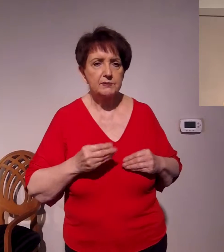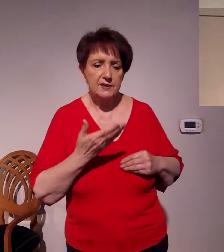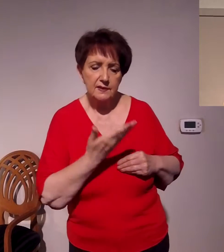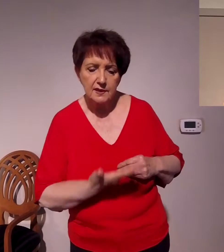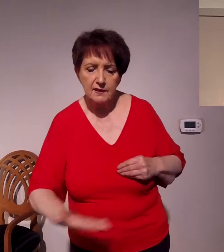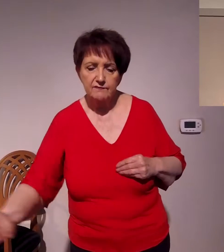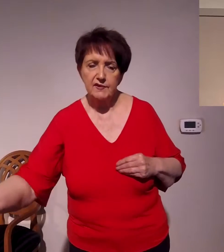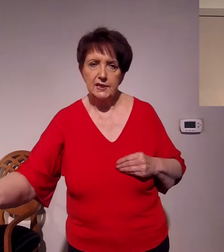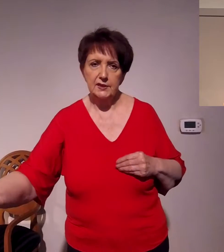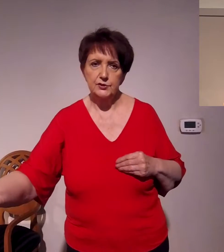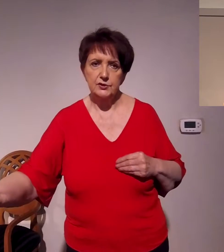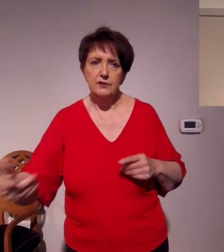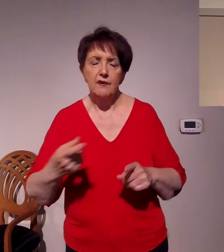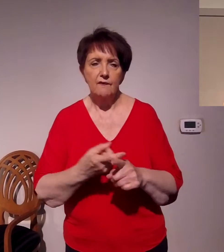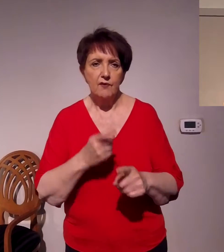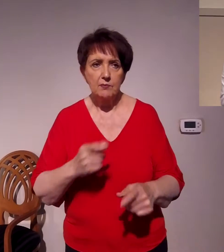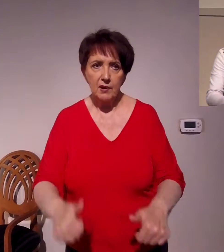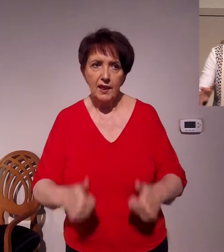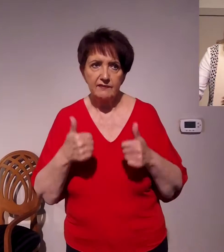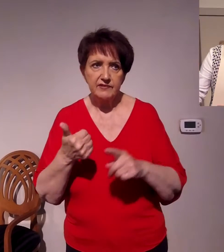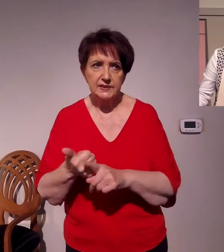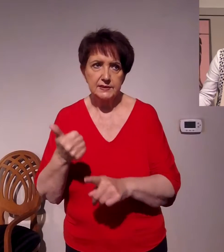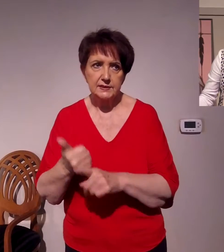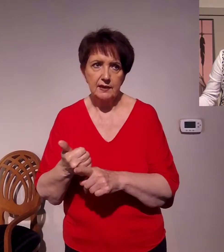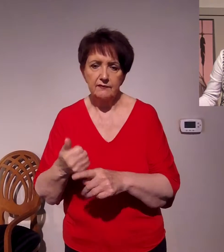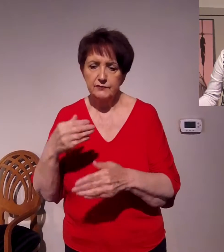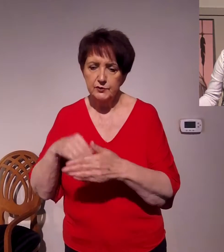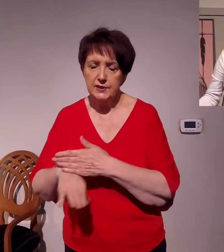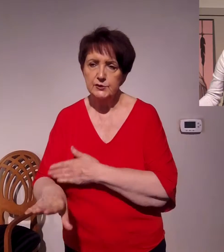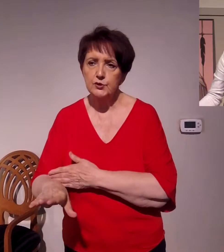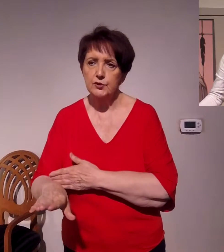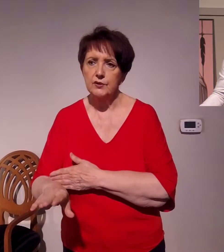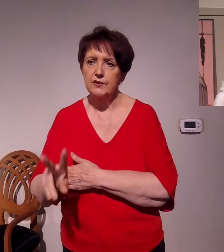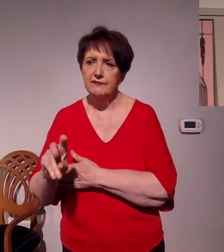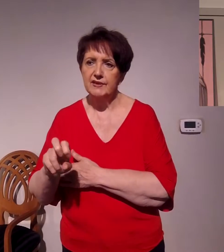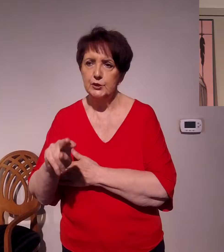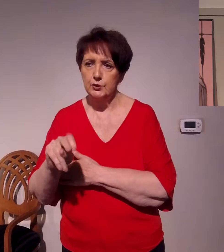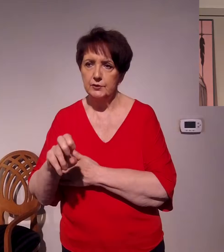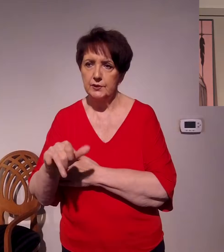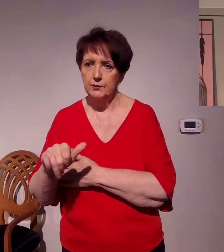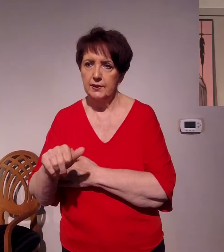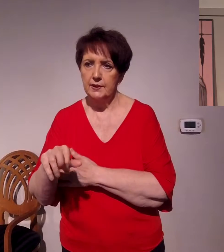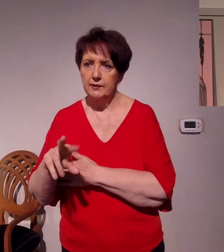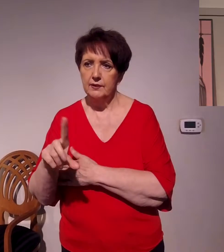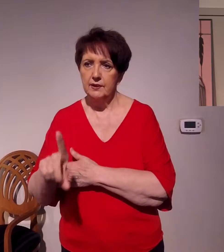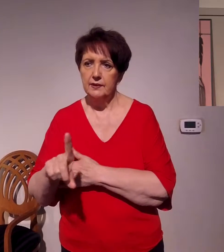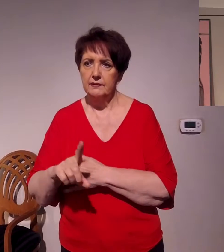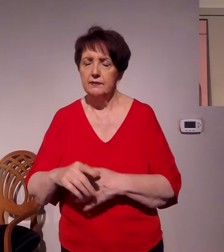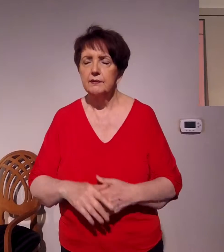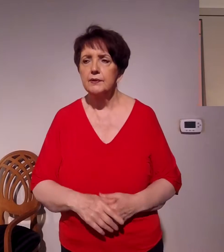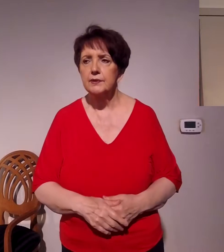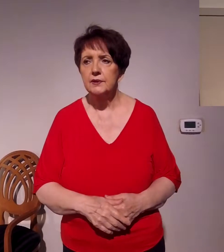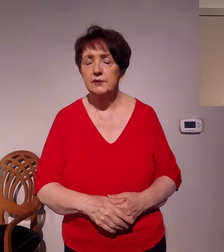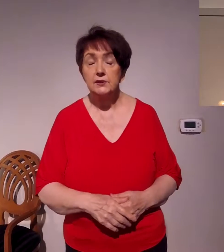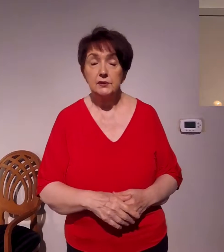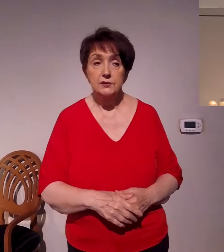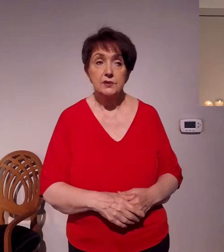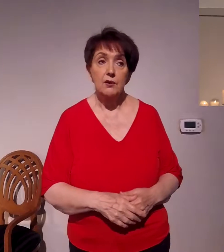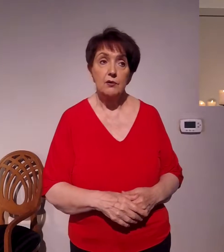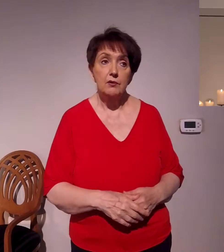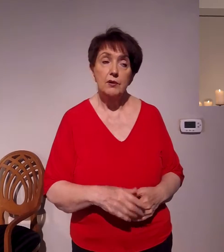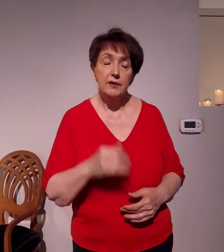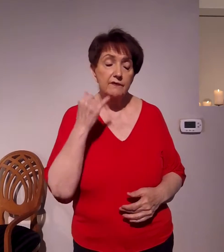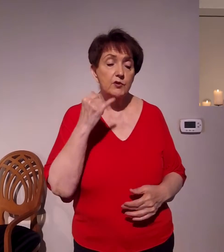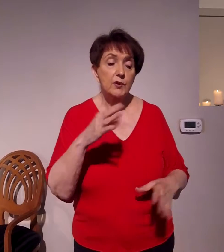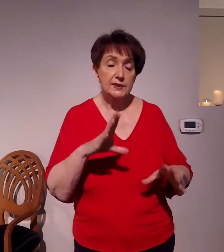invitation from life itself to go into the vineyard, didn't they? So when we choose to accept the